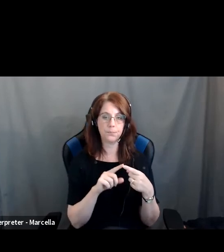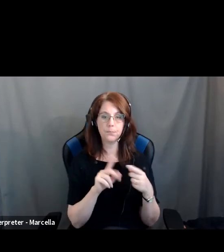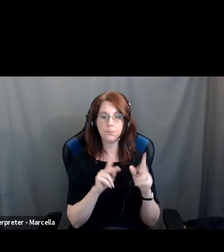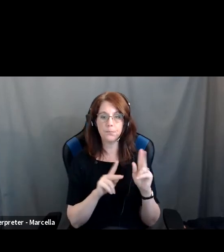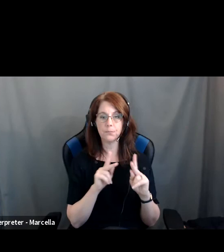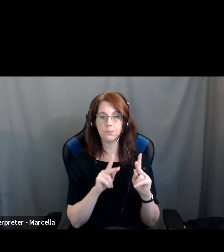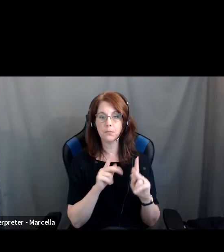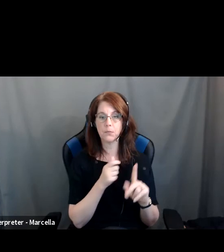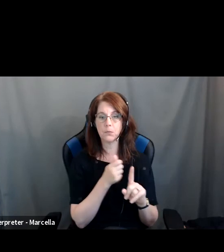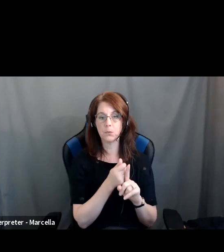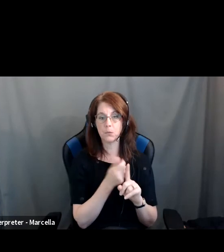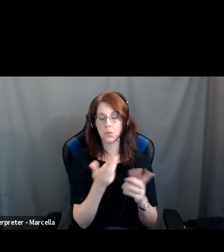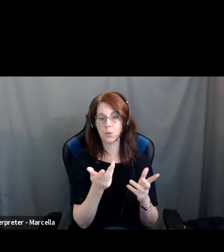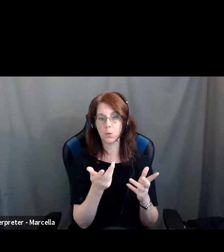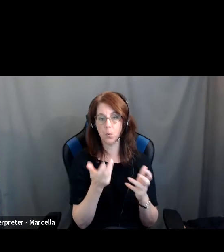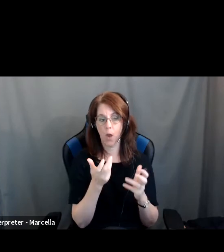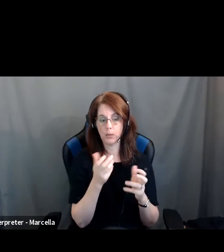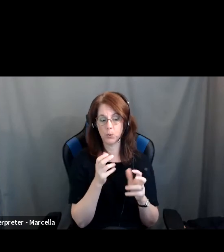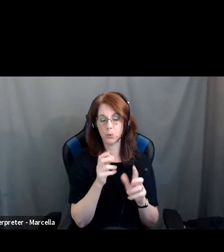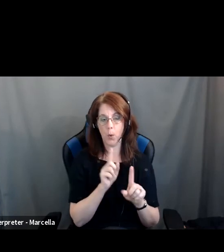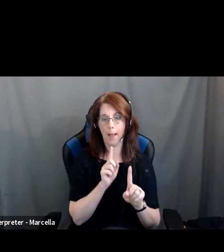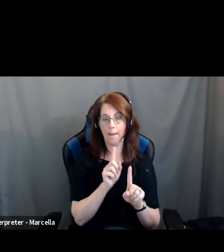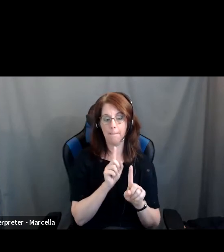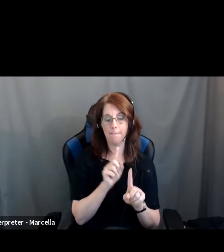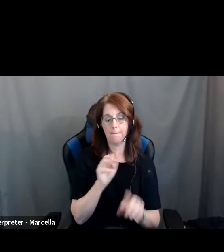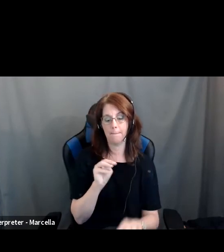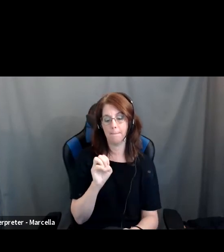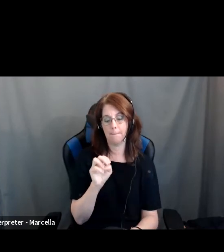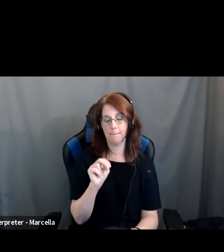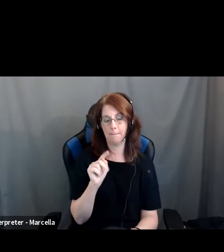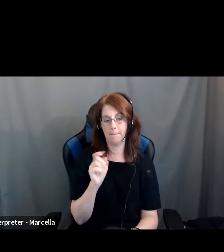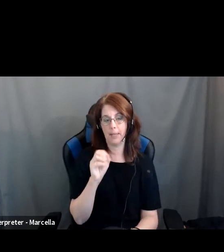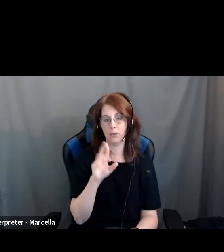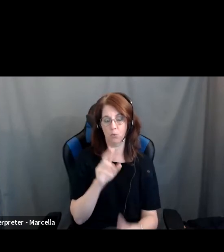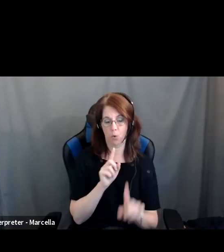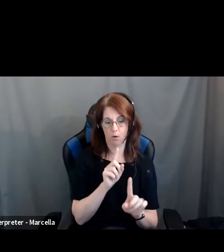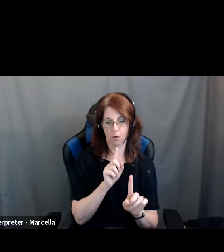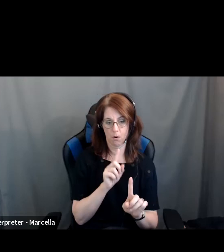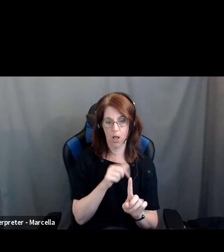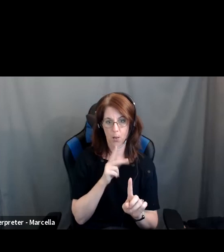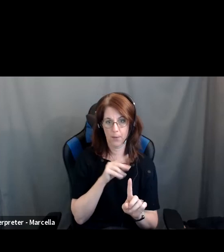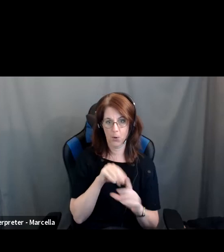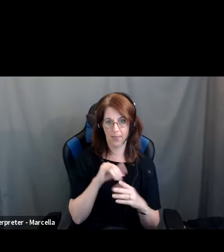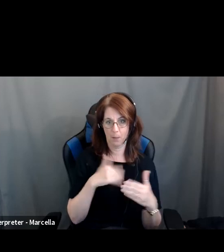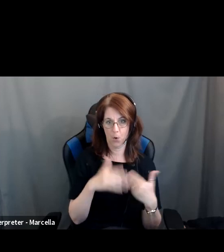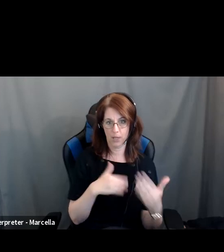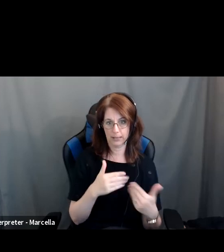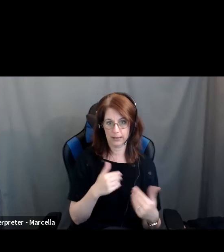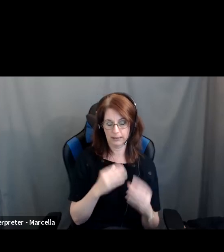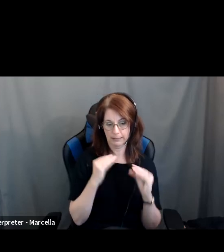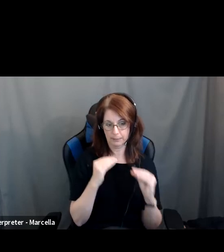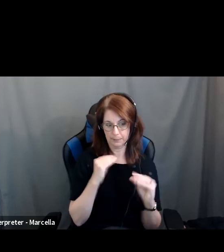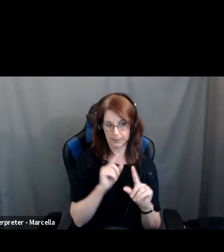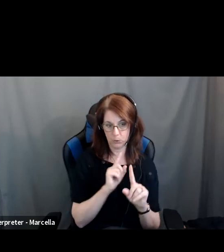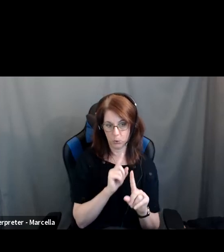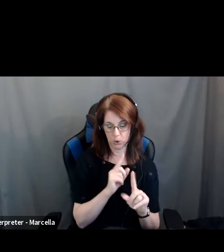who might want to mentor other people in this process, and using